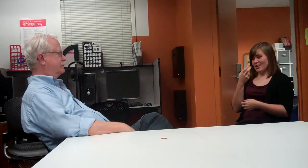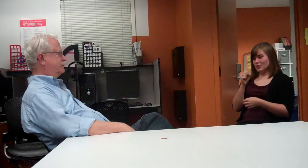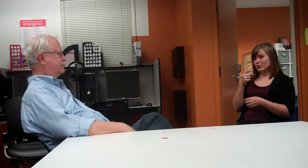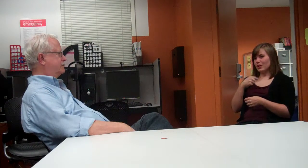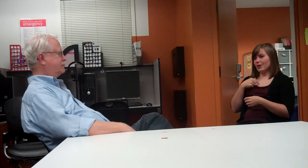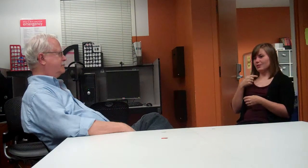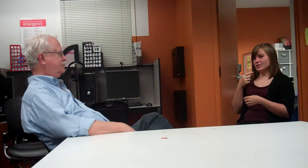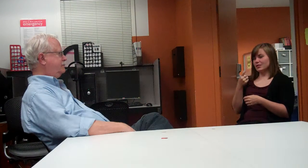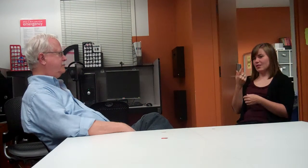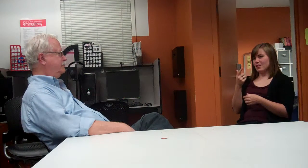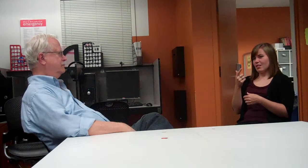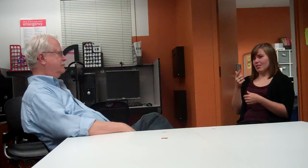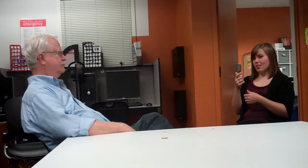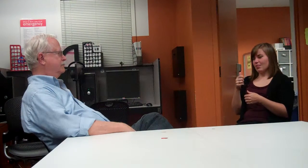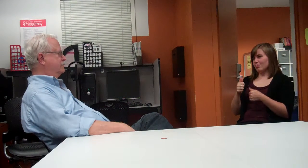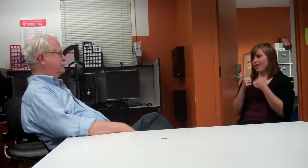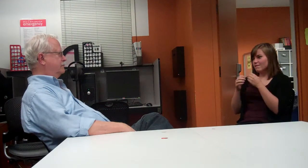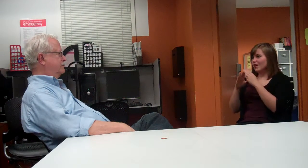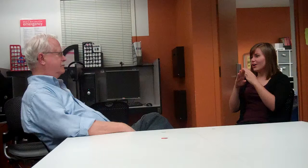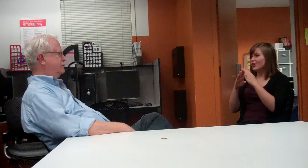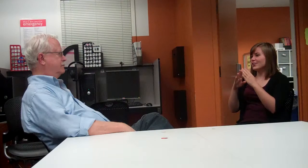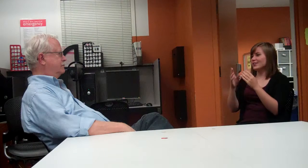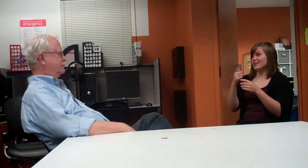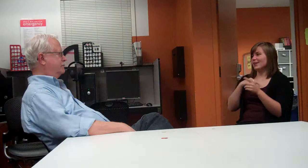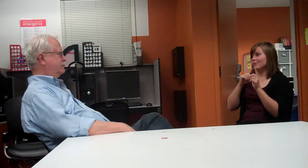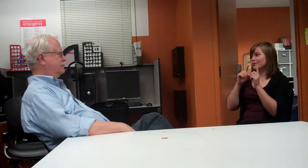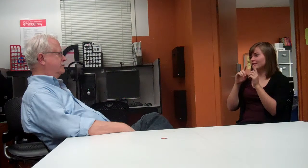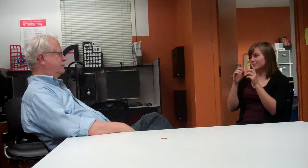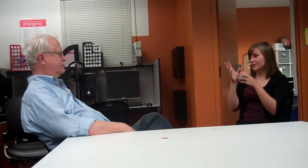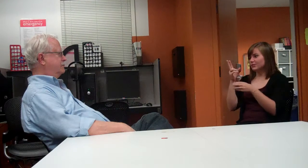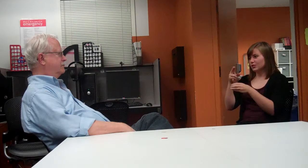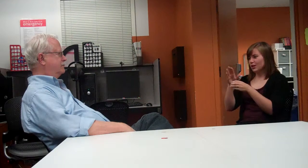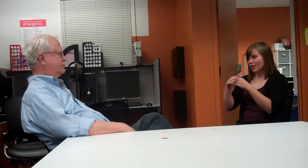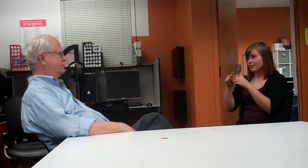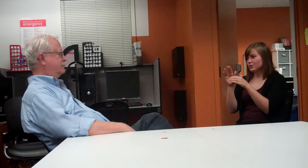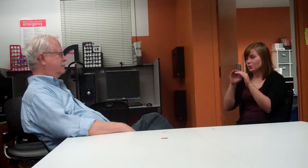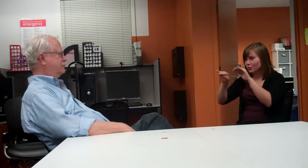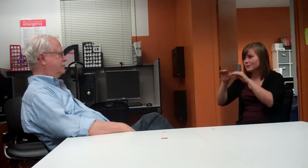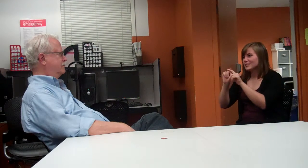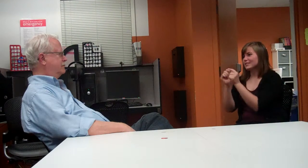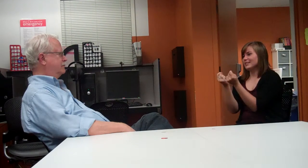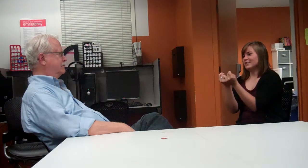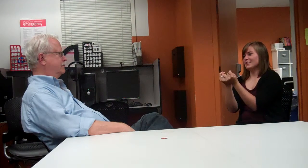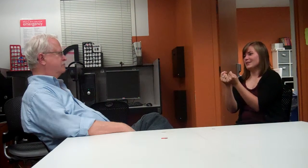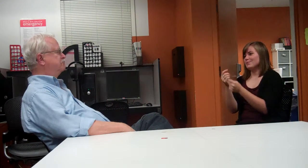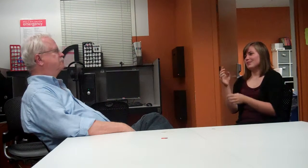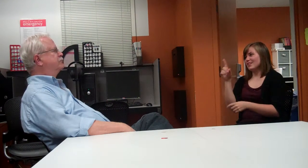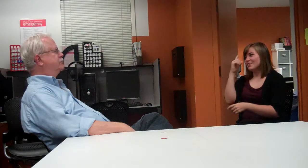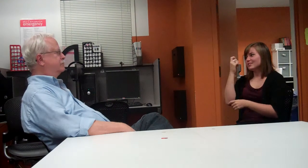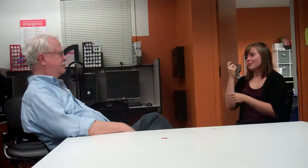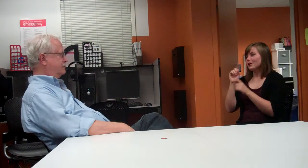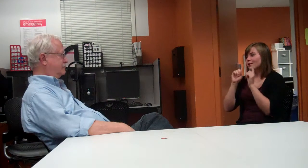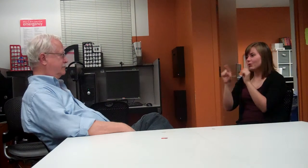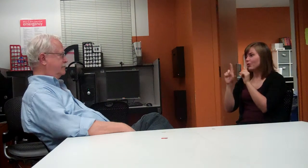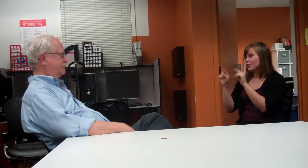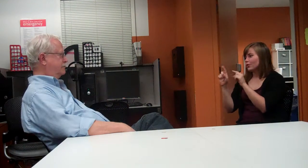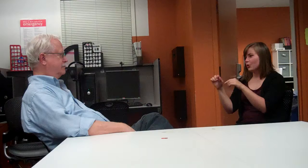and I would go to the beach all the time in summer. There's something about the water that's really calming.